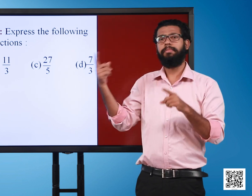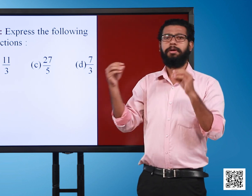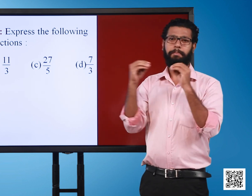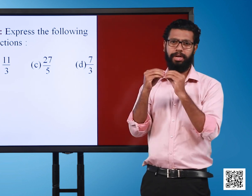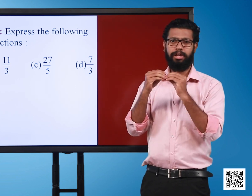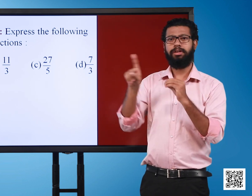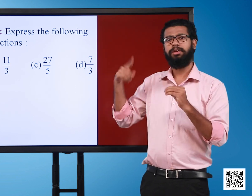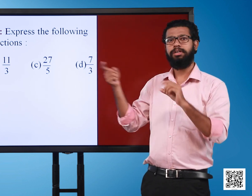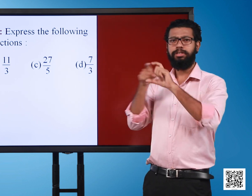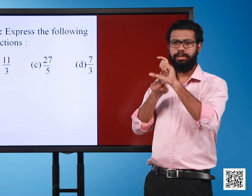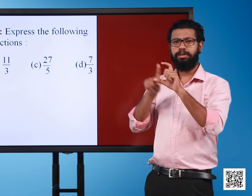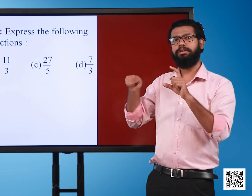D. 7 upon 3.